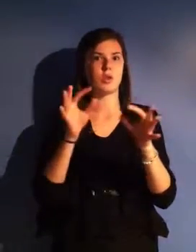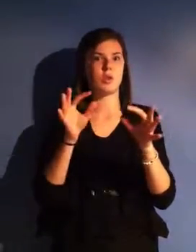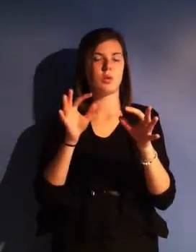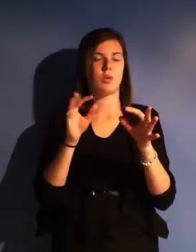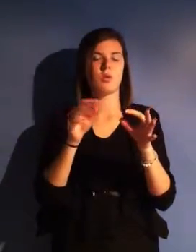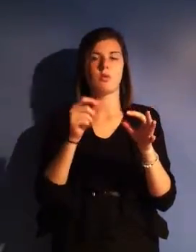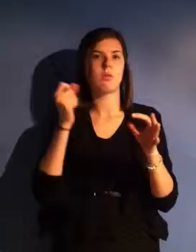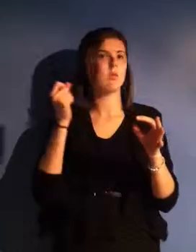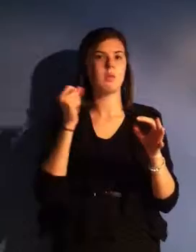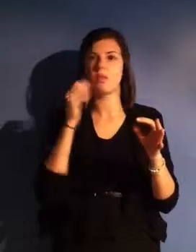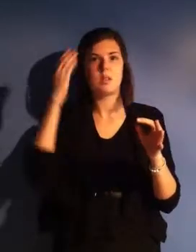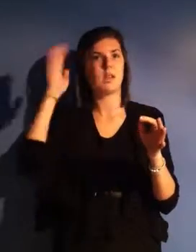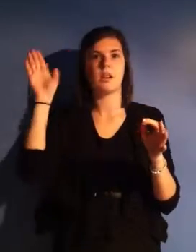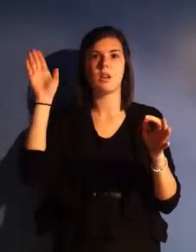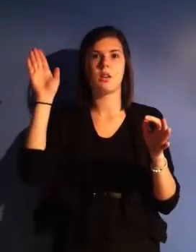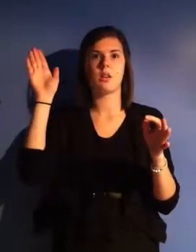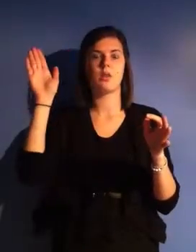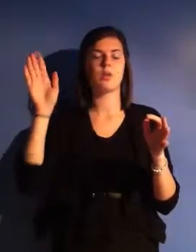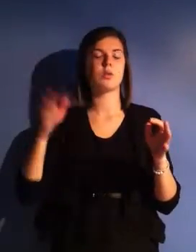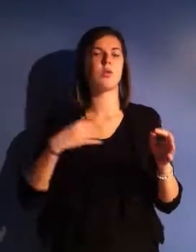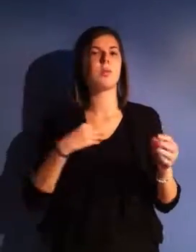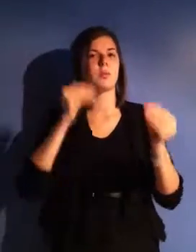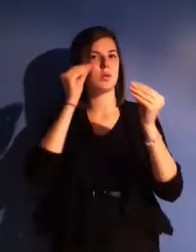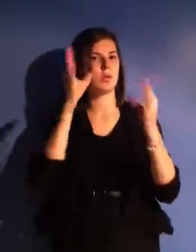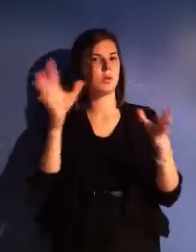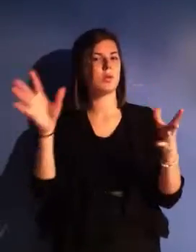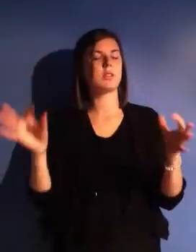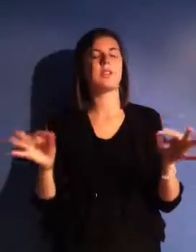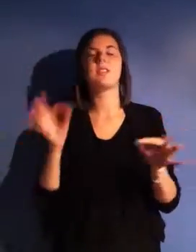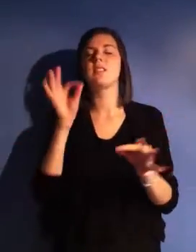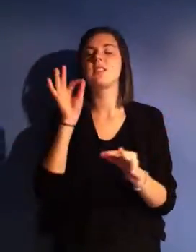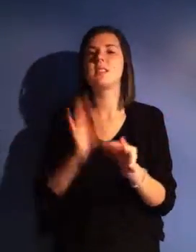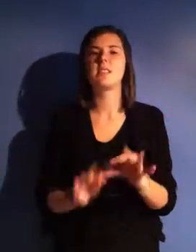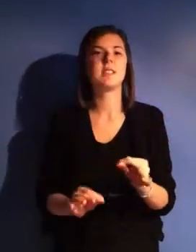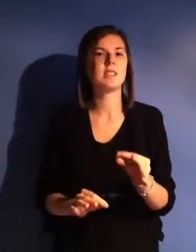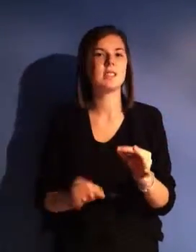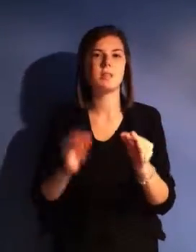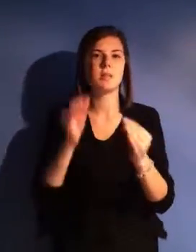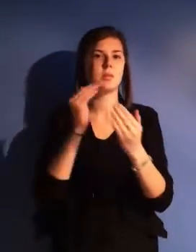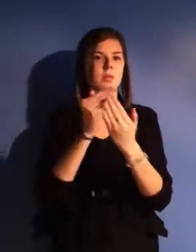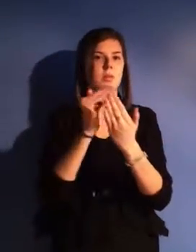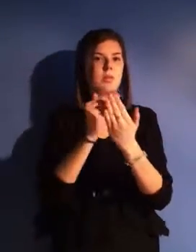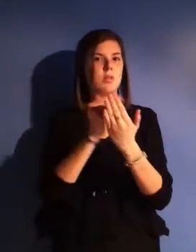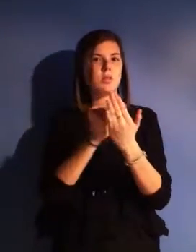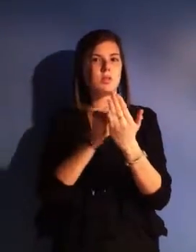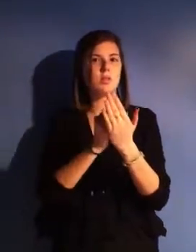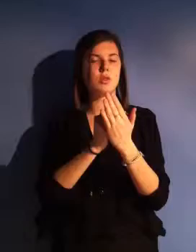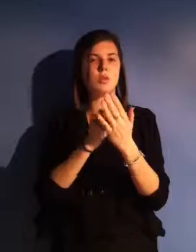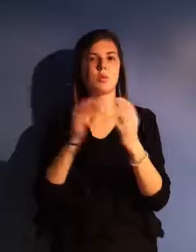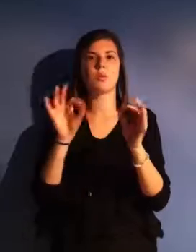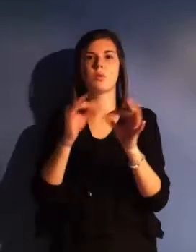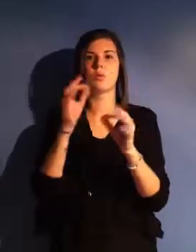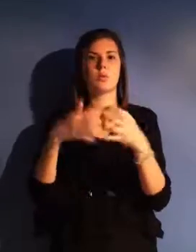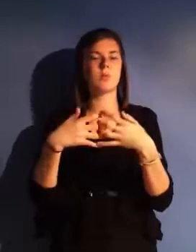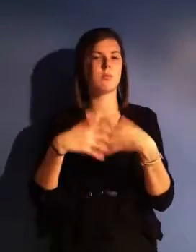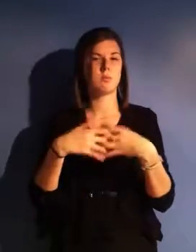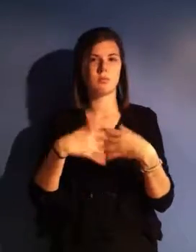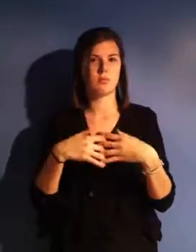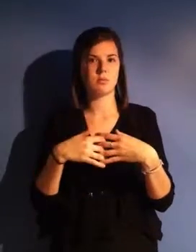simple directions about a sewing machine and how you operate it. A sewing machine has a big wheel